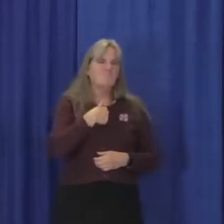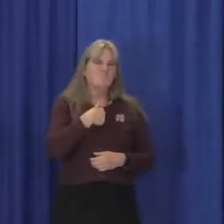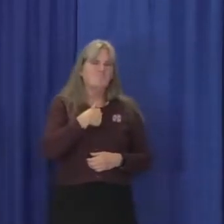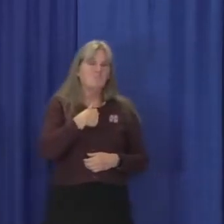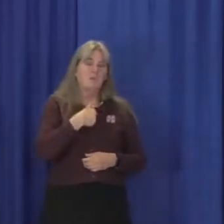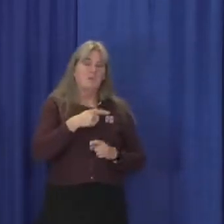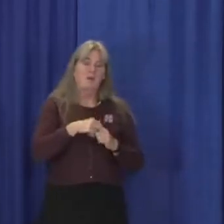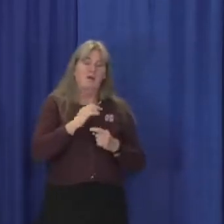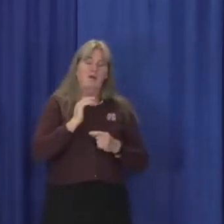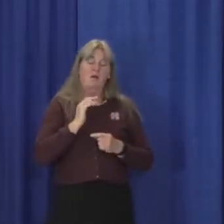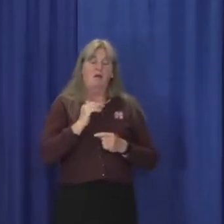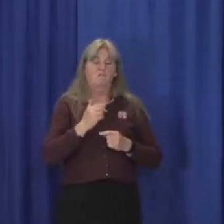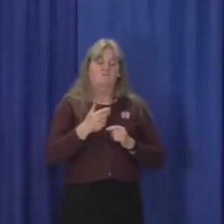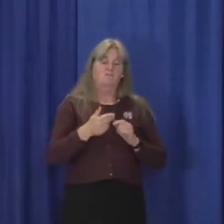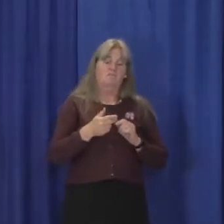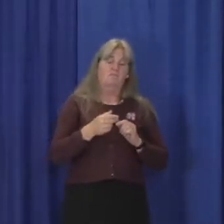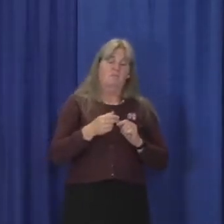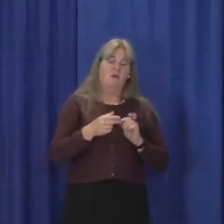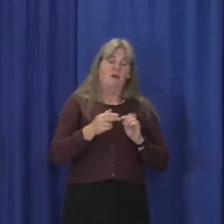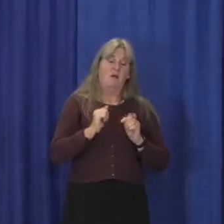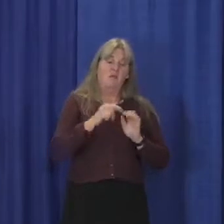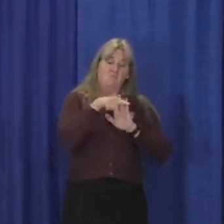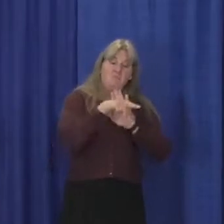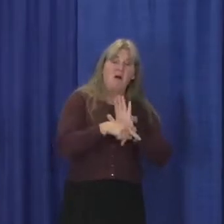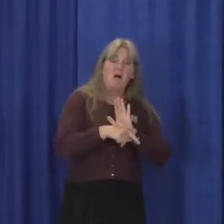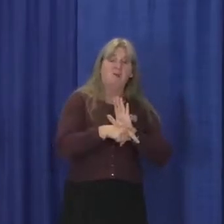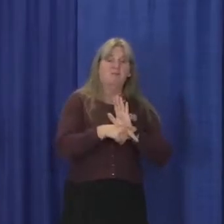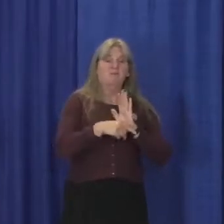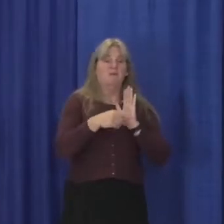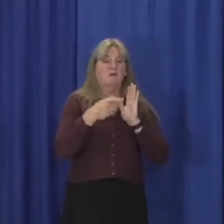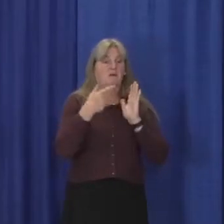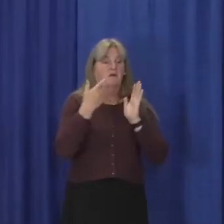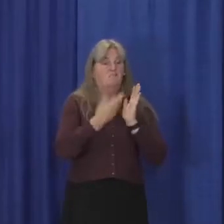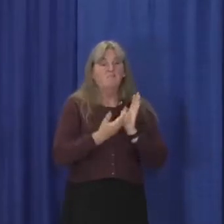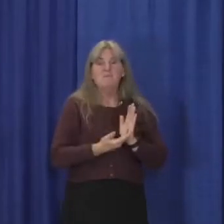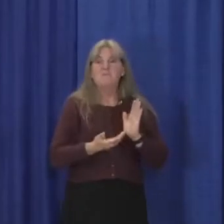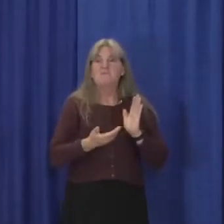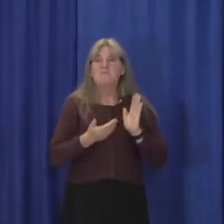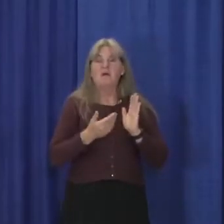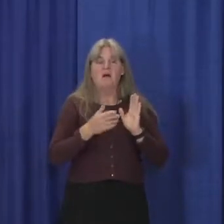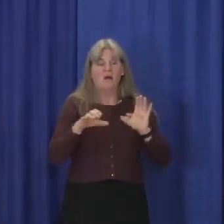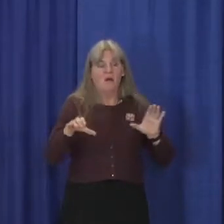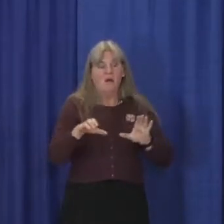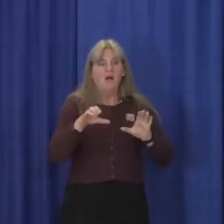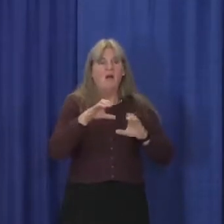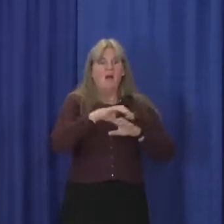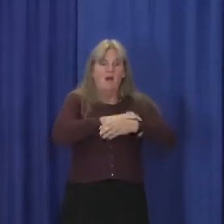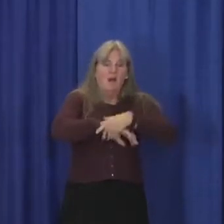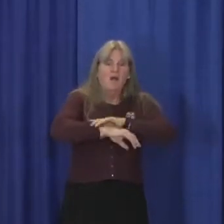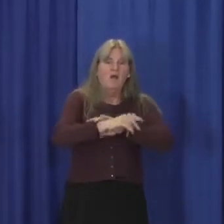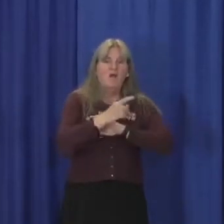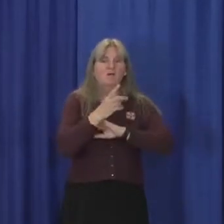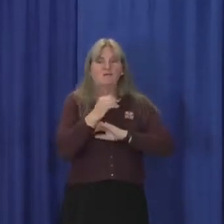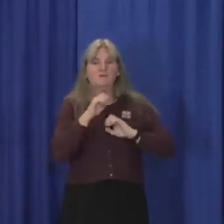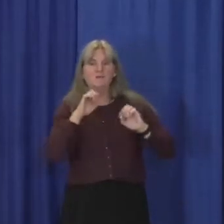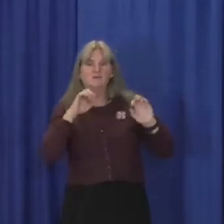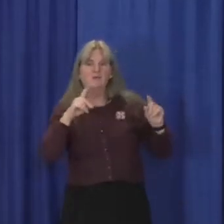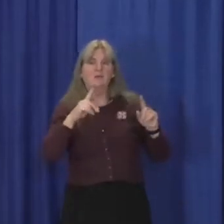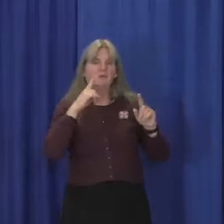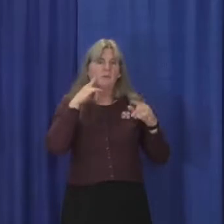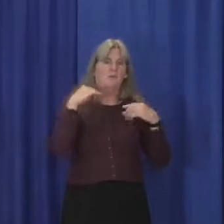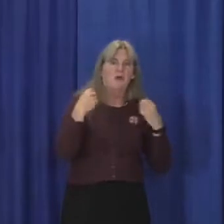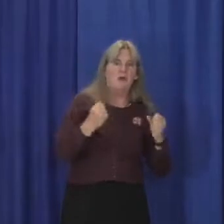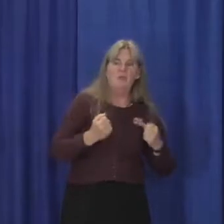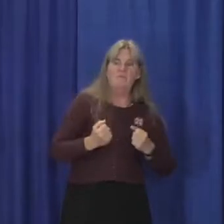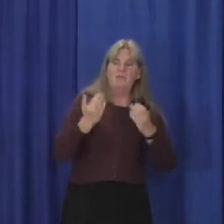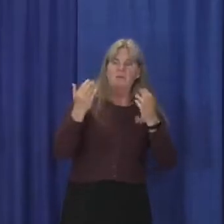our policies, our documentation, that our efforts in mental wellness and education doesn't reflect the individual needs